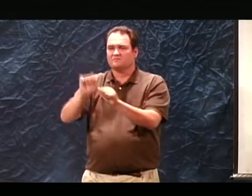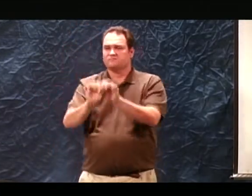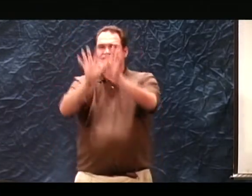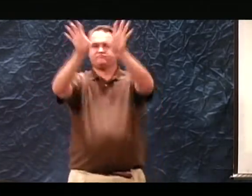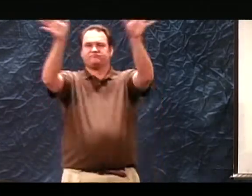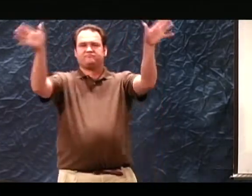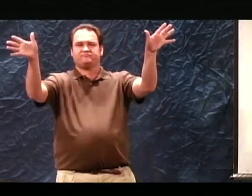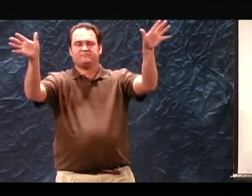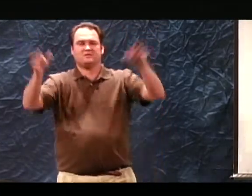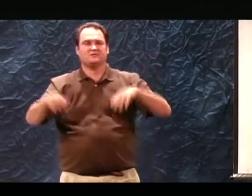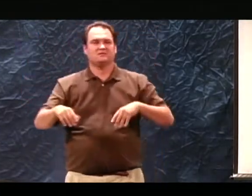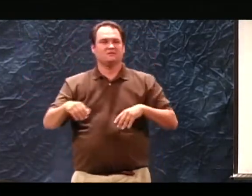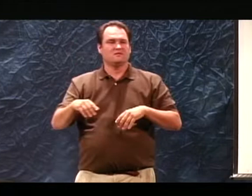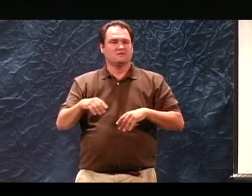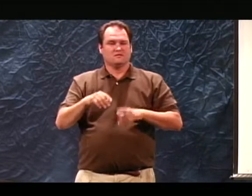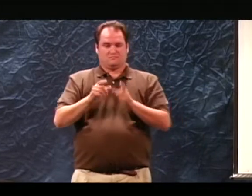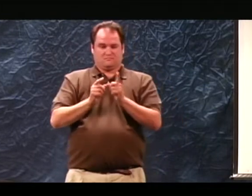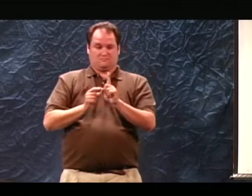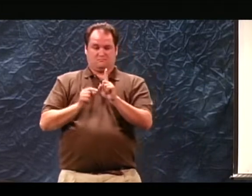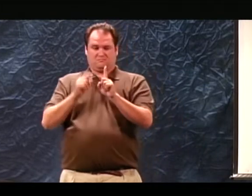speaks of jesus as divine